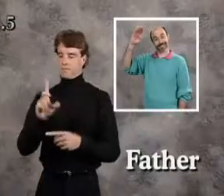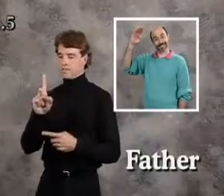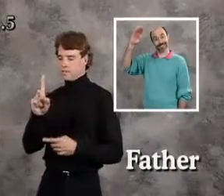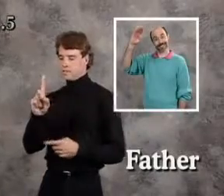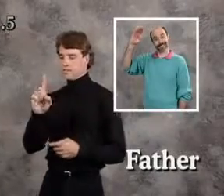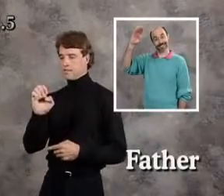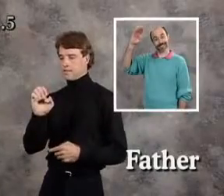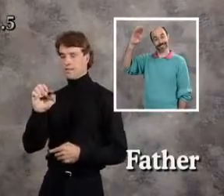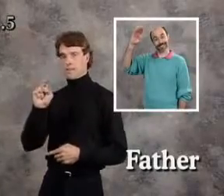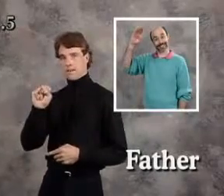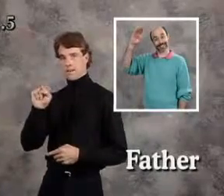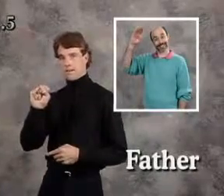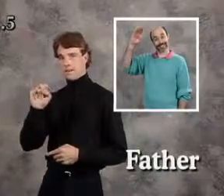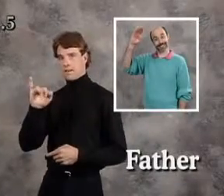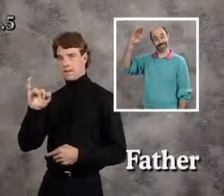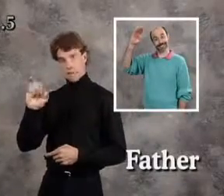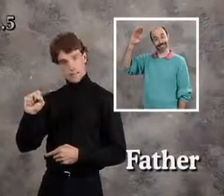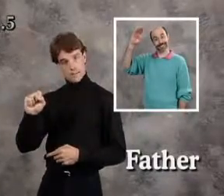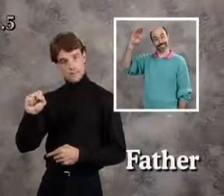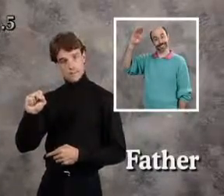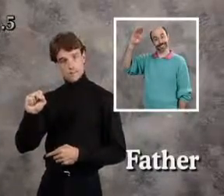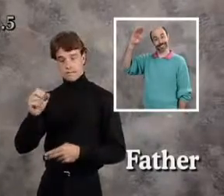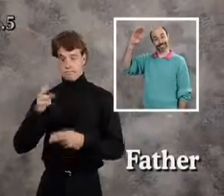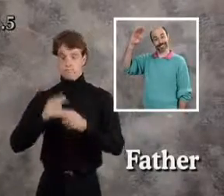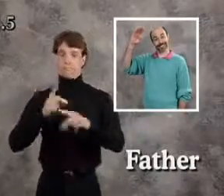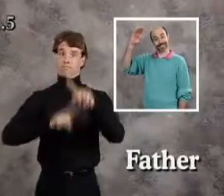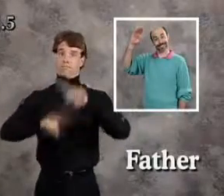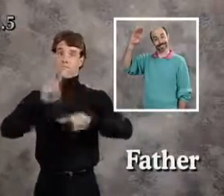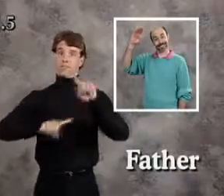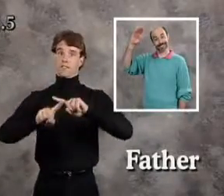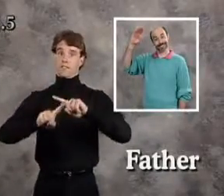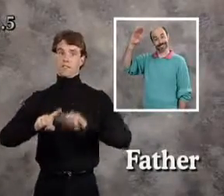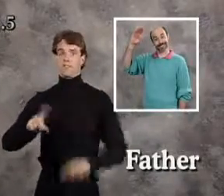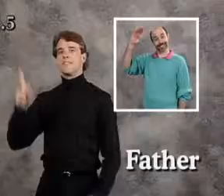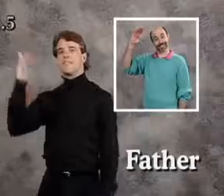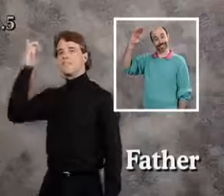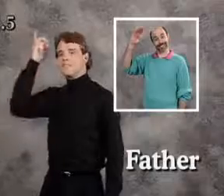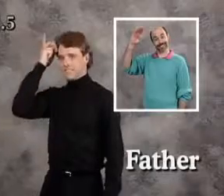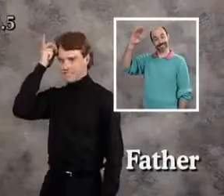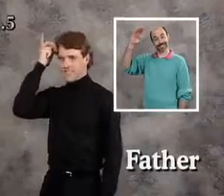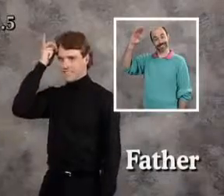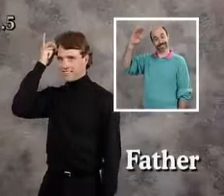His name is Dennis, and this is his name sign.